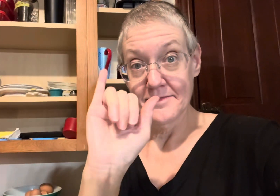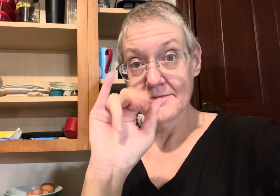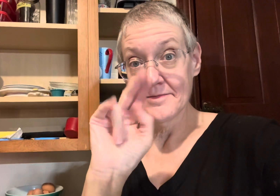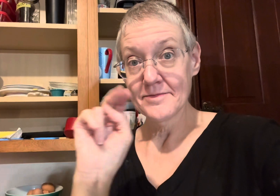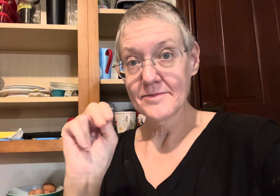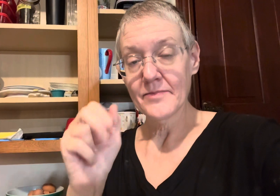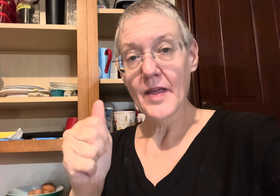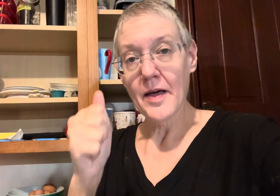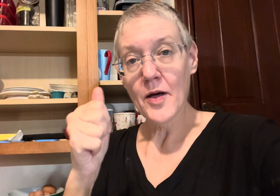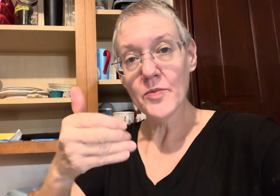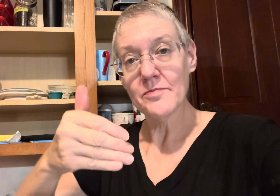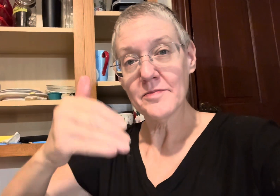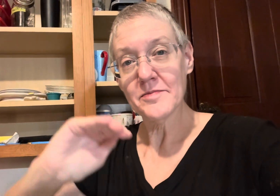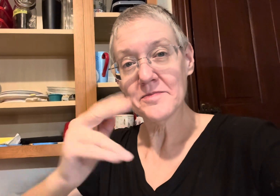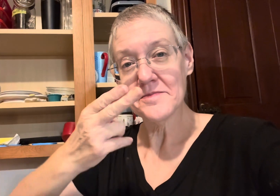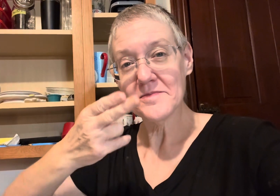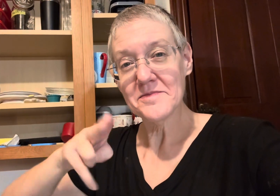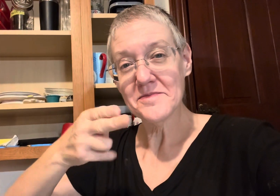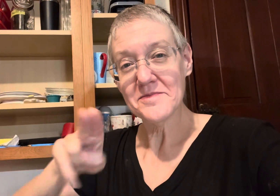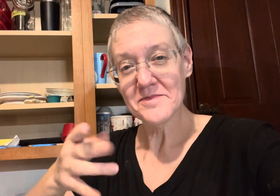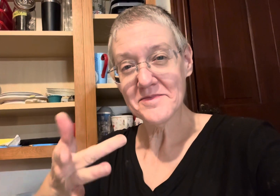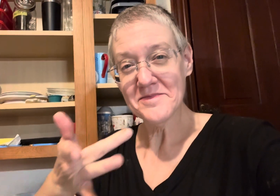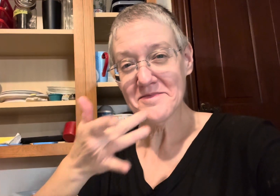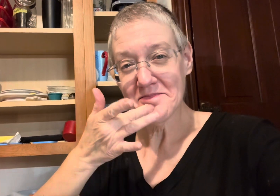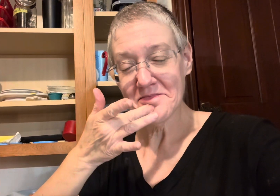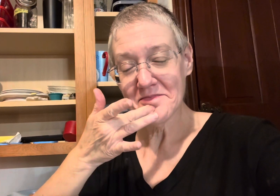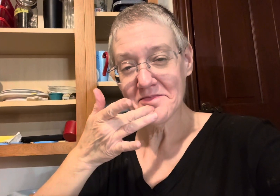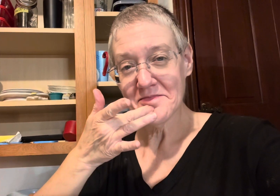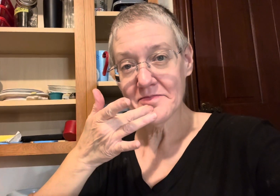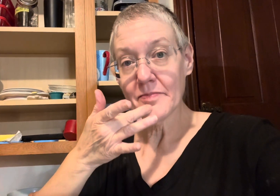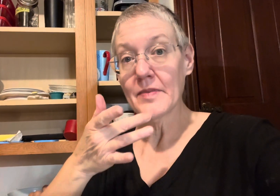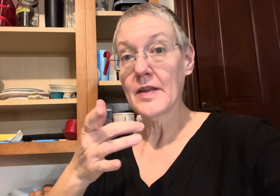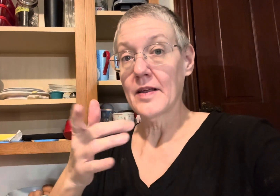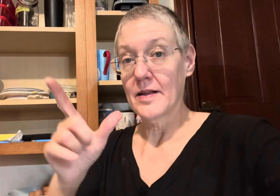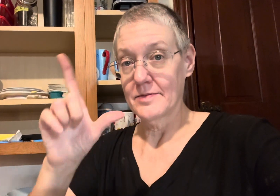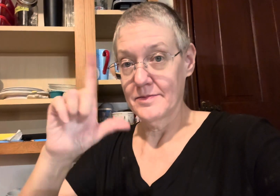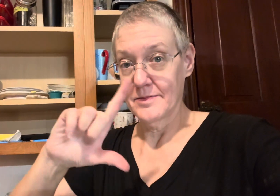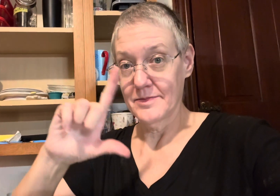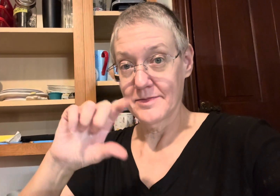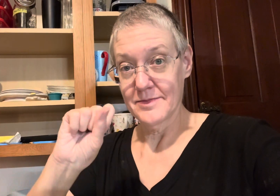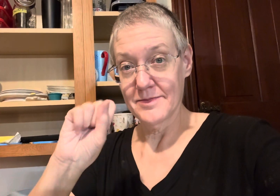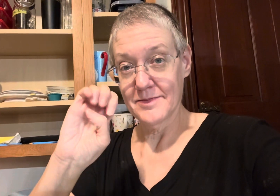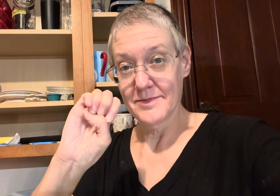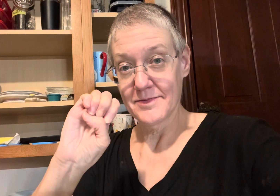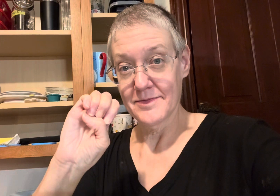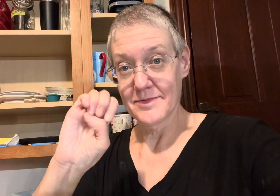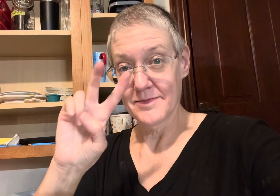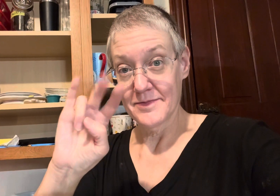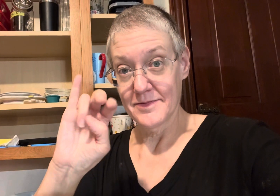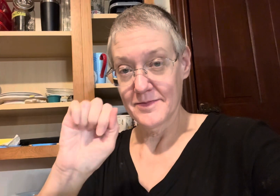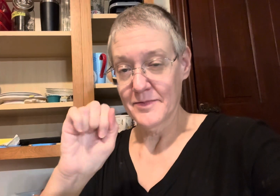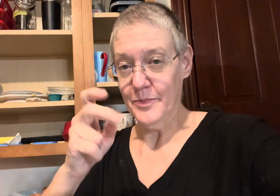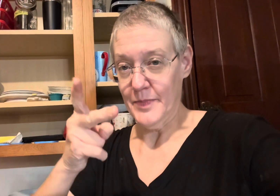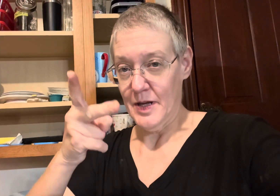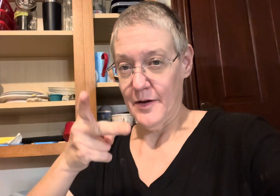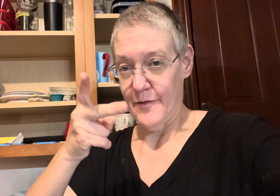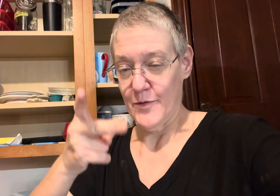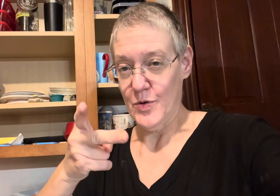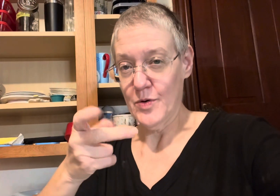The cinnamon helps cover up the eggy taste. And the liquid stevia, remember,